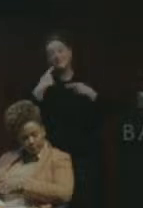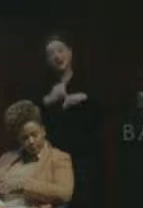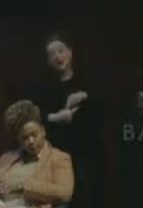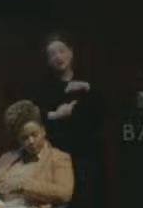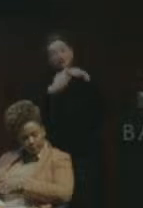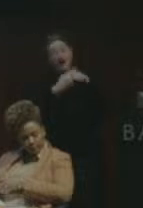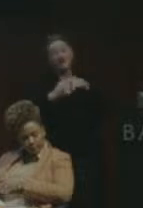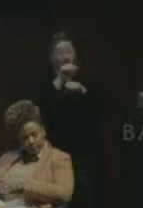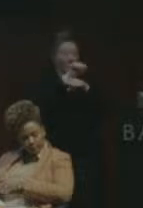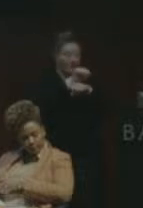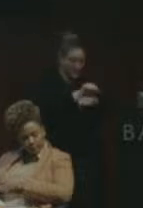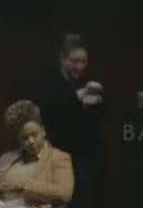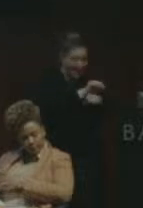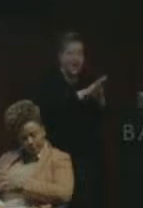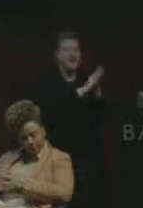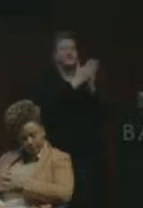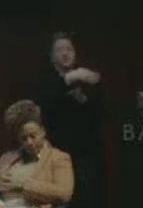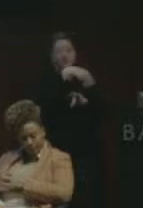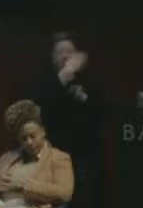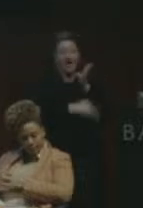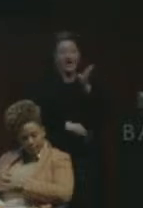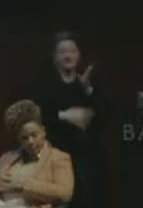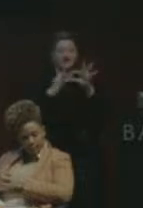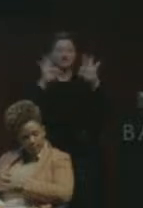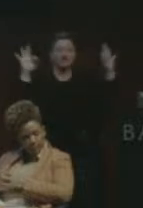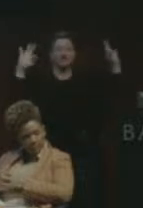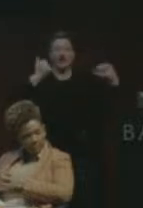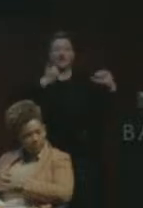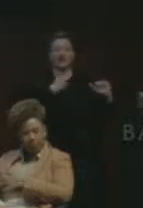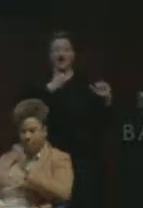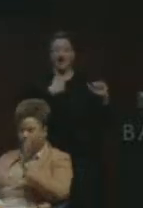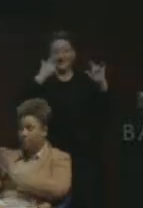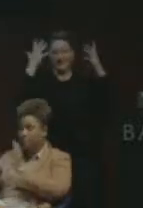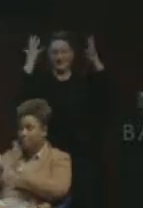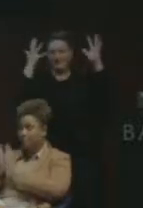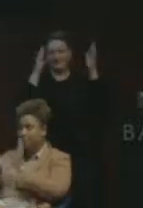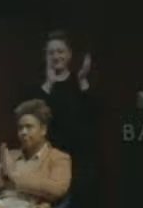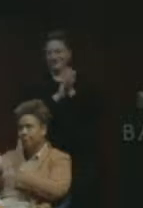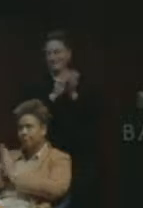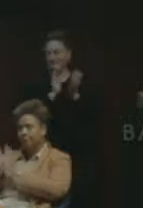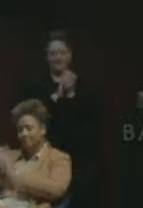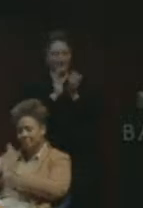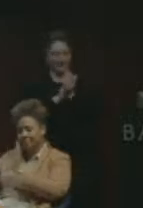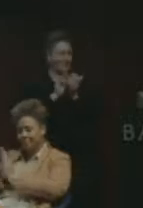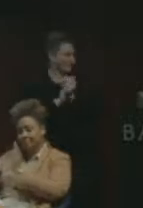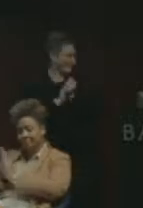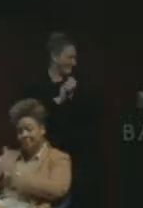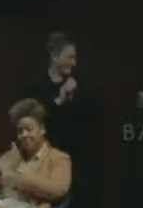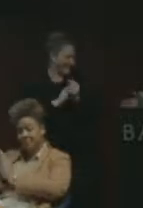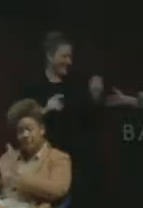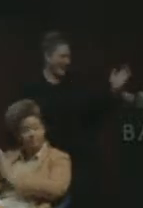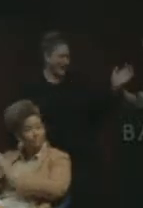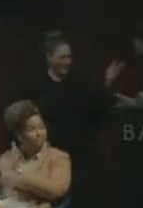for slavery to be put to an end and to free ourselves. Thank you. Thank you.